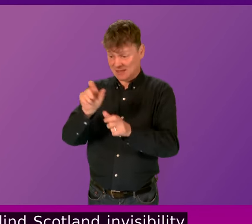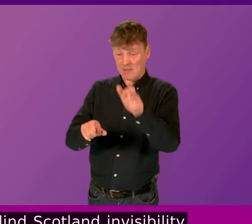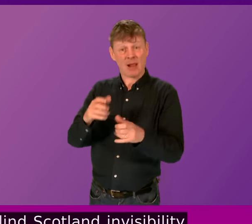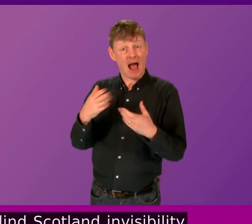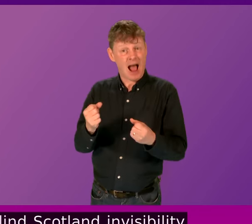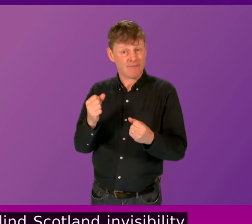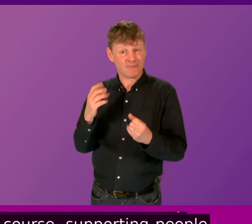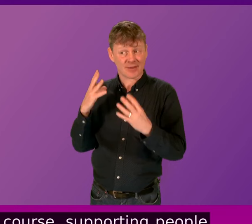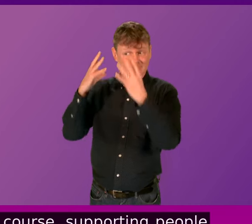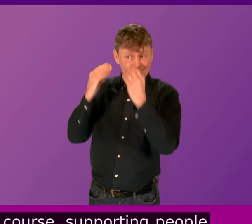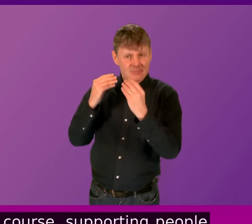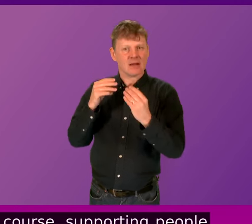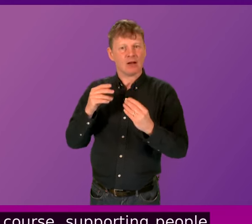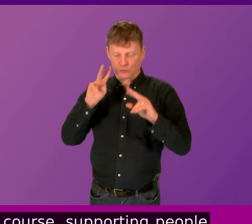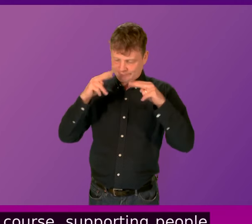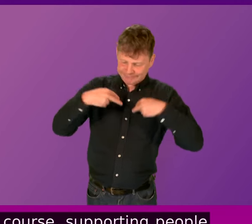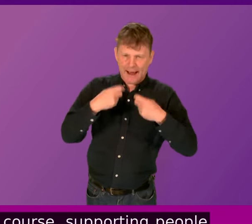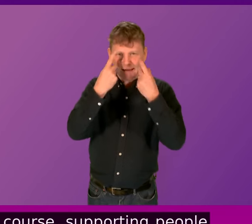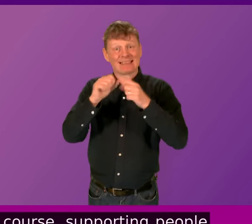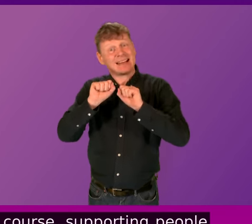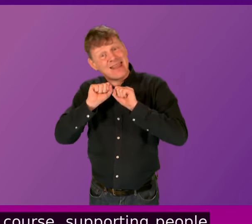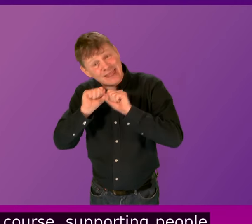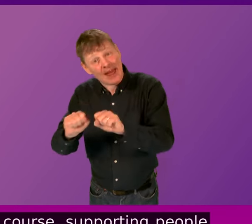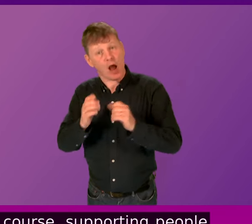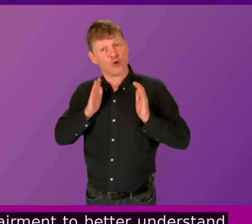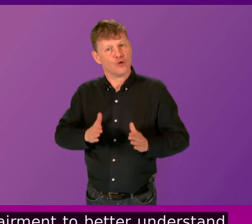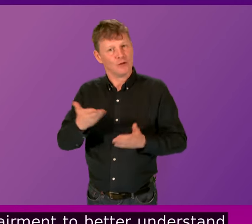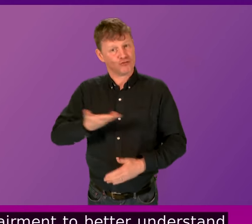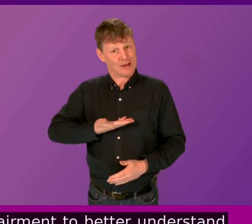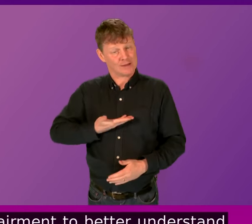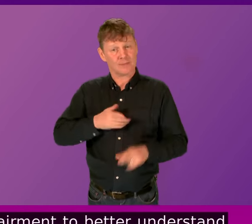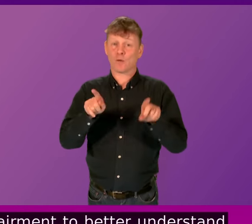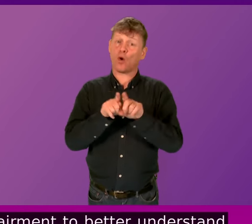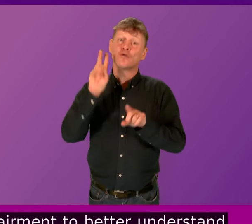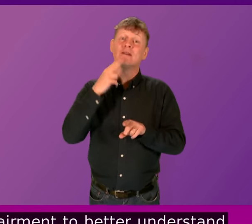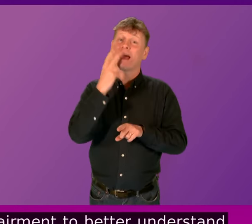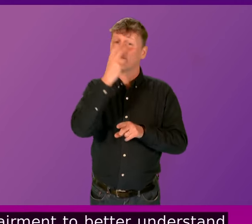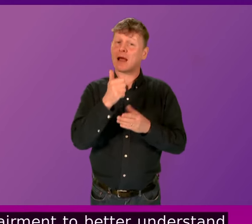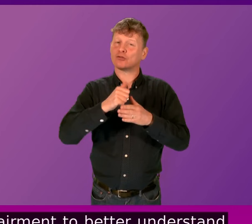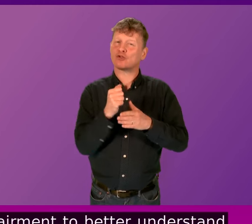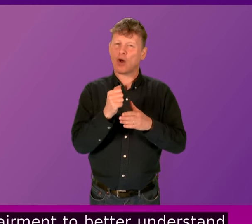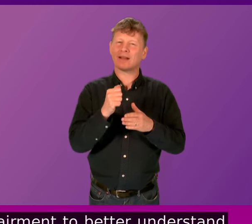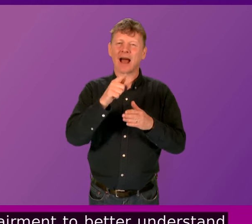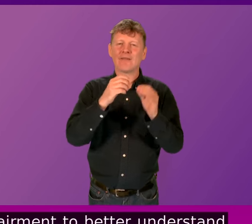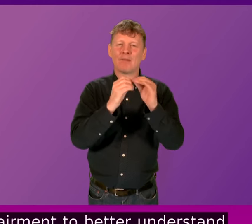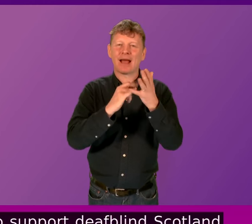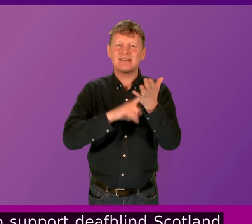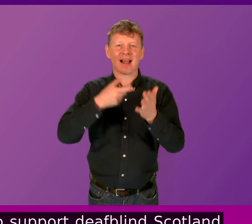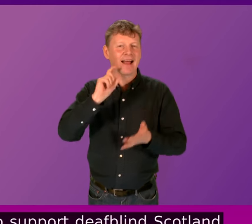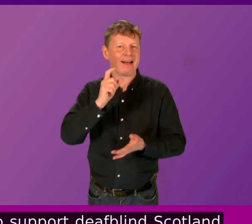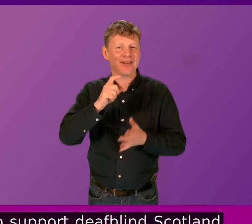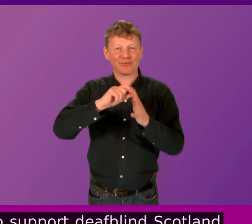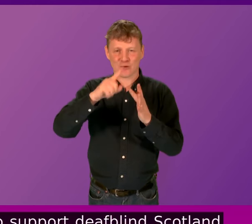impairment to better understand their human rights. We also support Deafblind Scotland with the BSL Cafe project, which